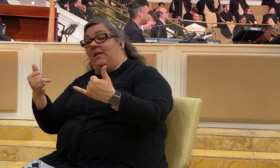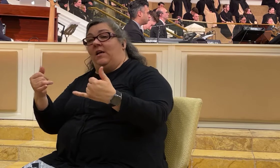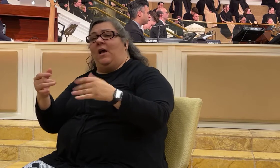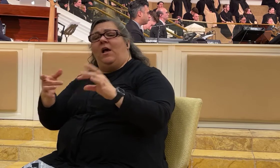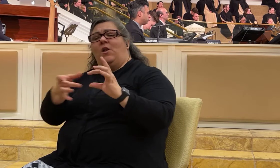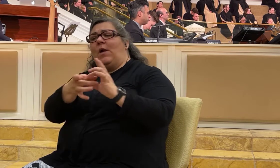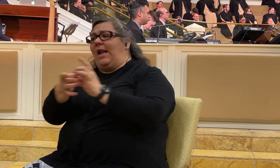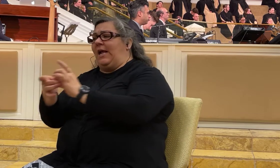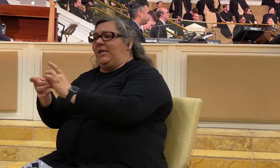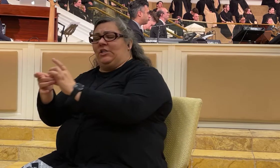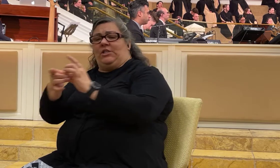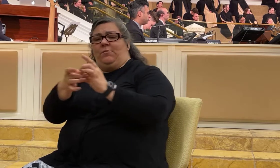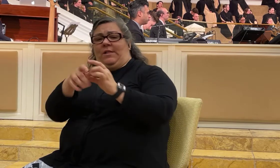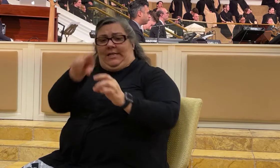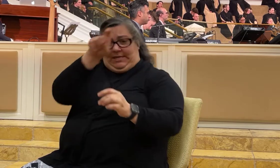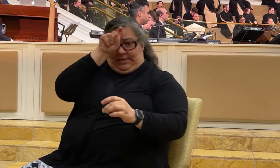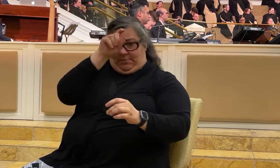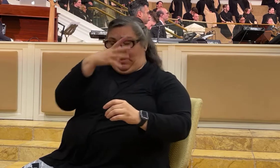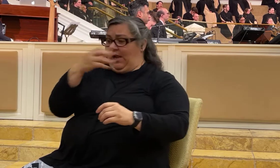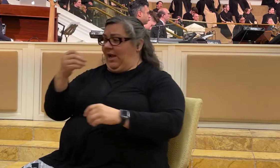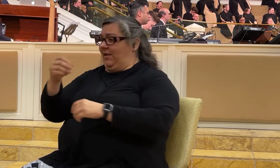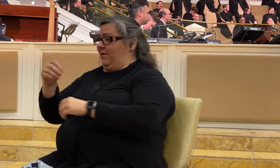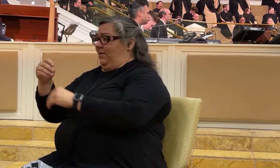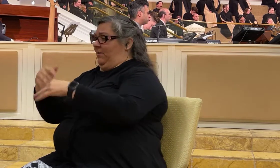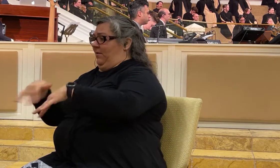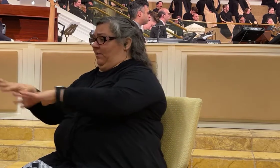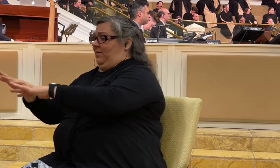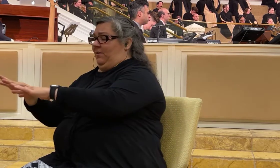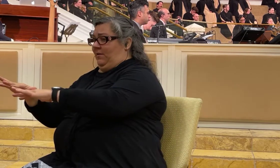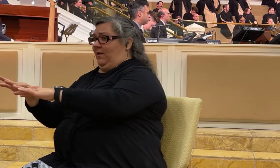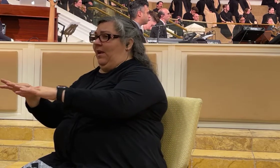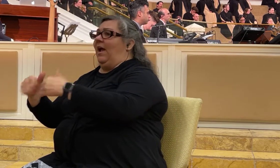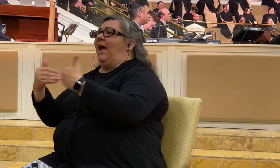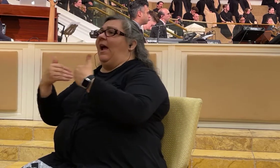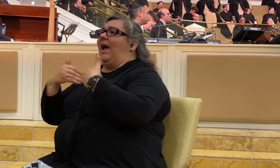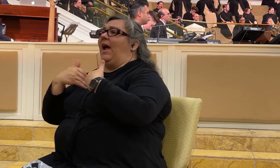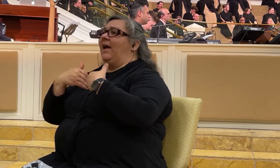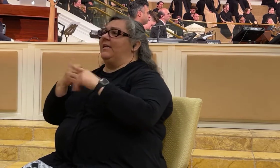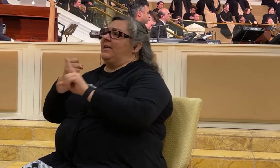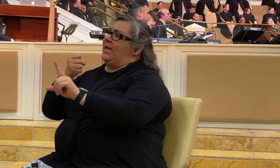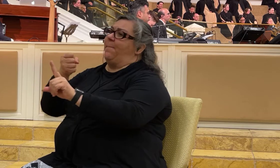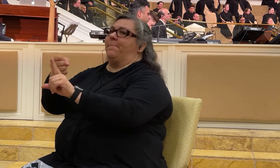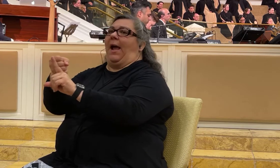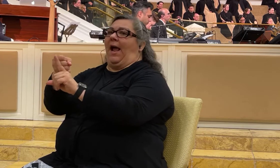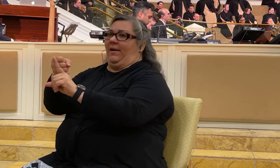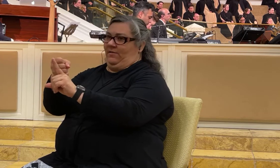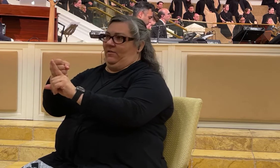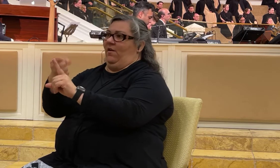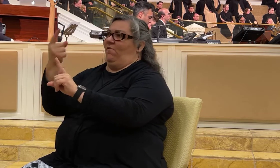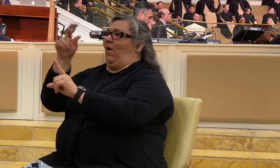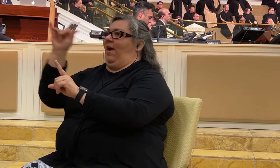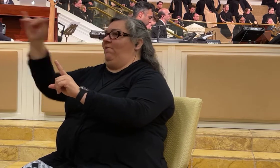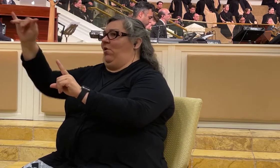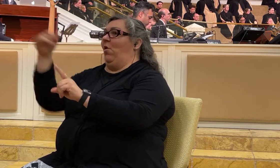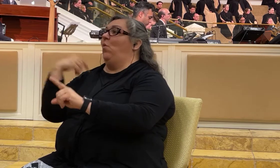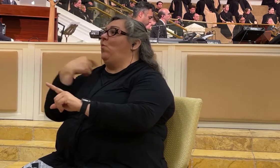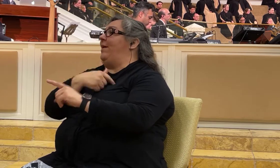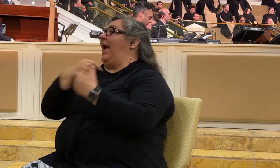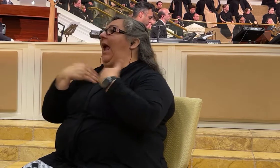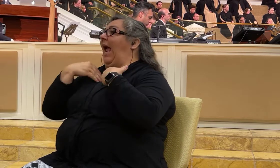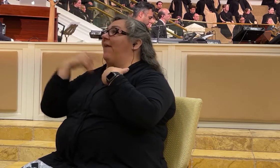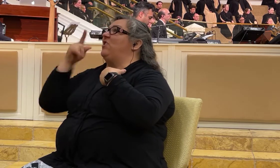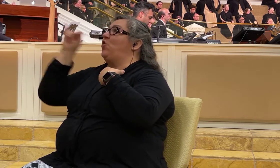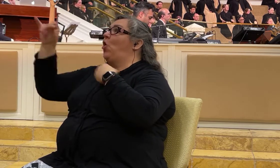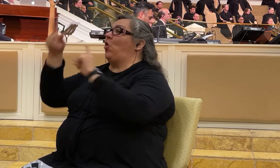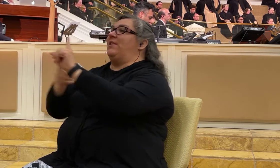has an impact globally and forever, because we are people of eternal destiny, and you say